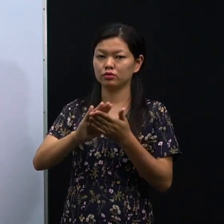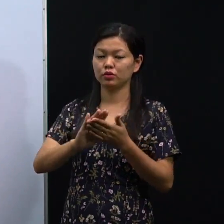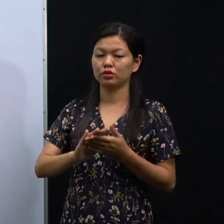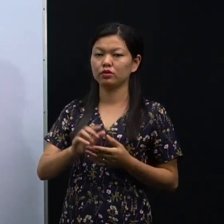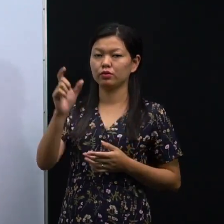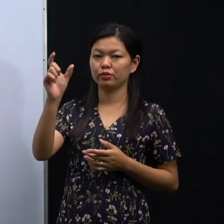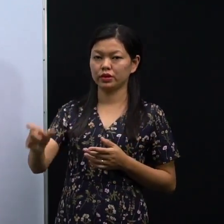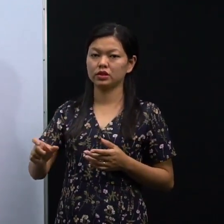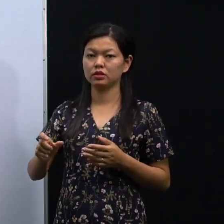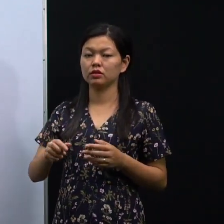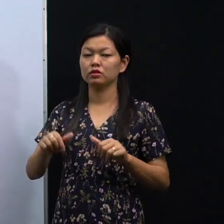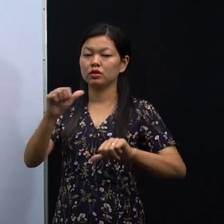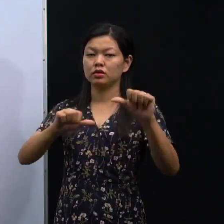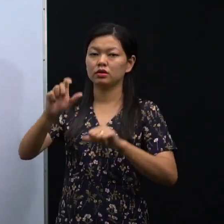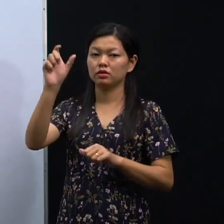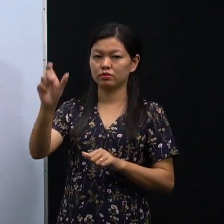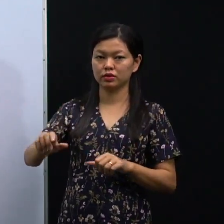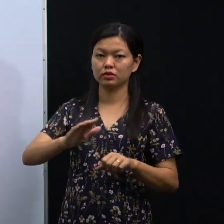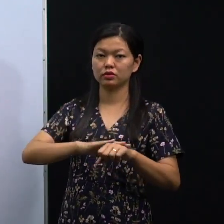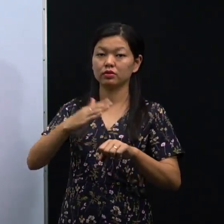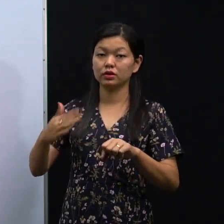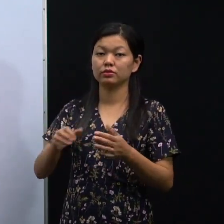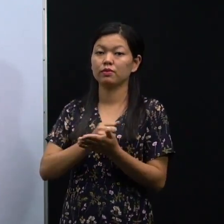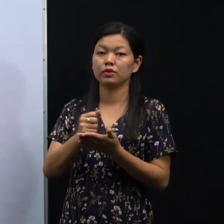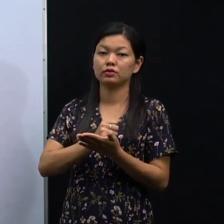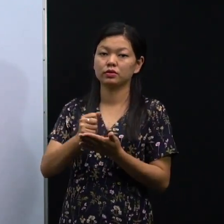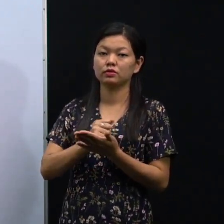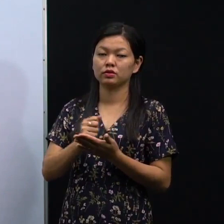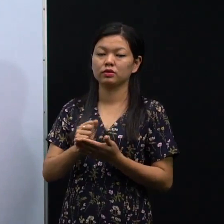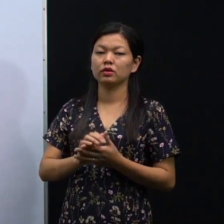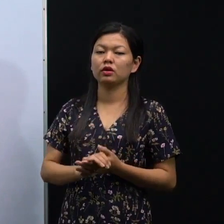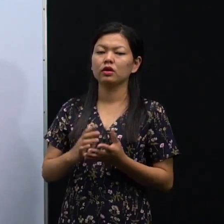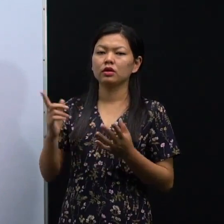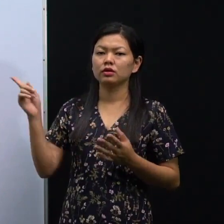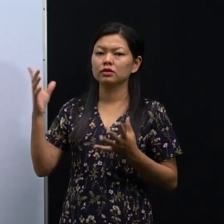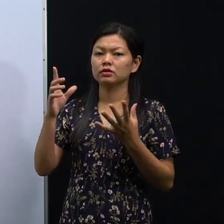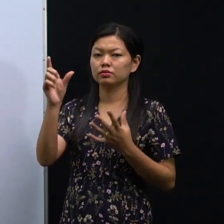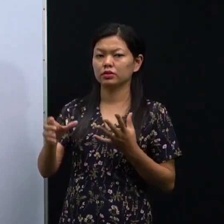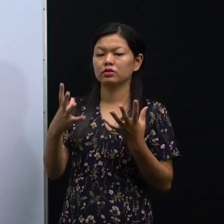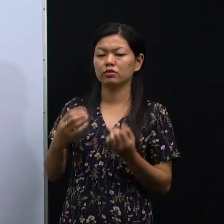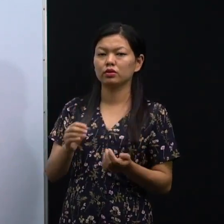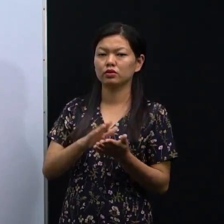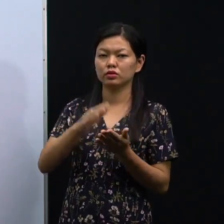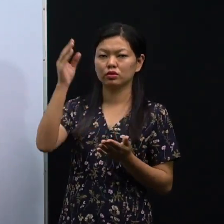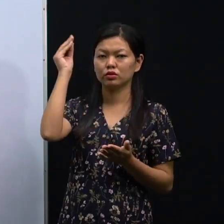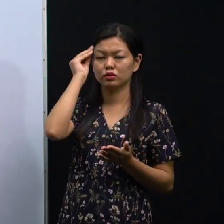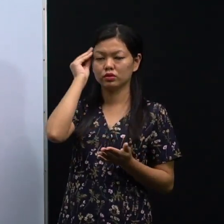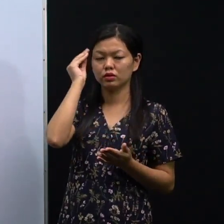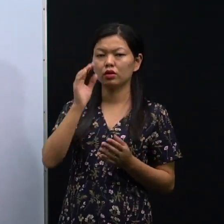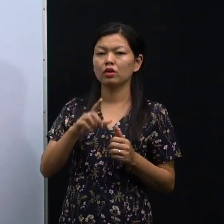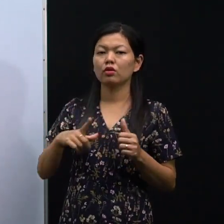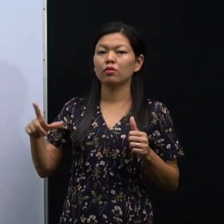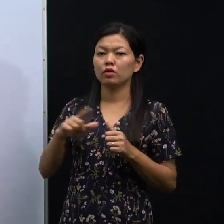like I said, this Bohr was curious about the distribution of electrons, right? Distribution of electrons. So now he said